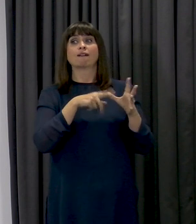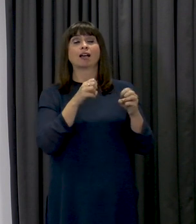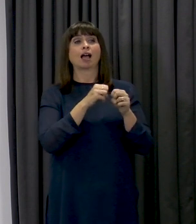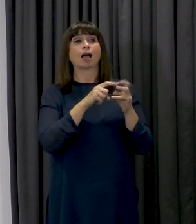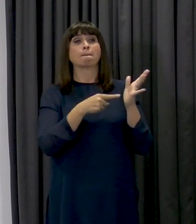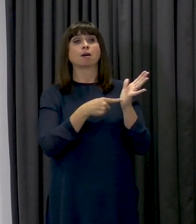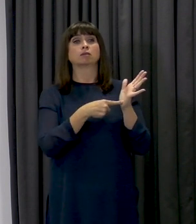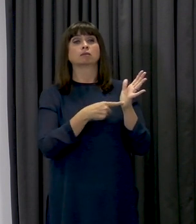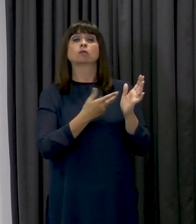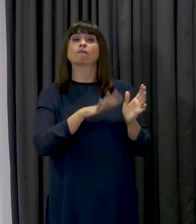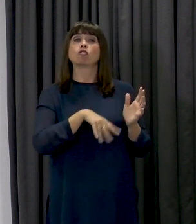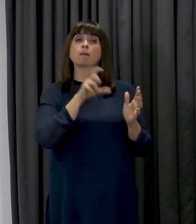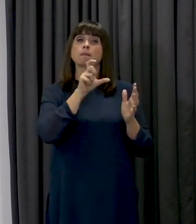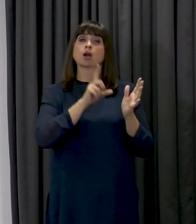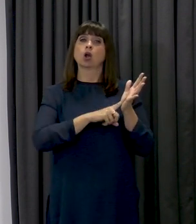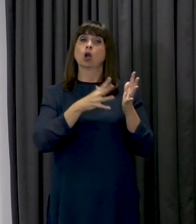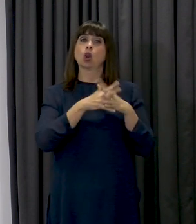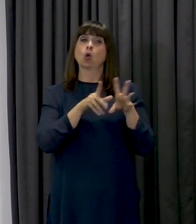Clwyd News.